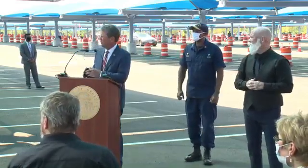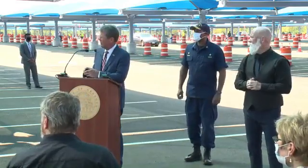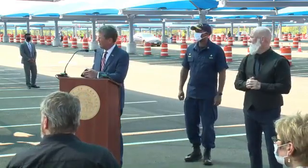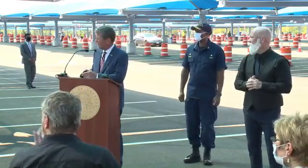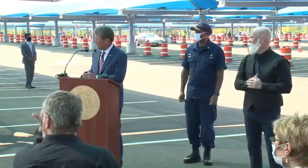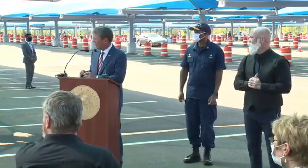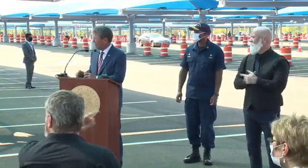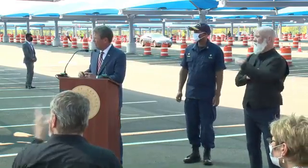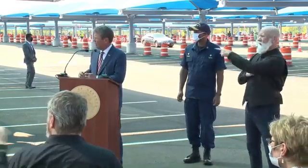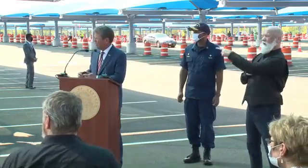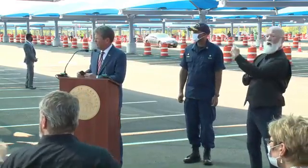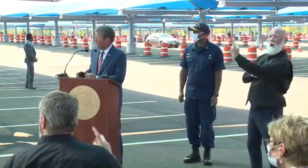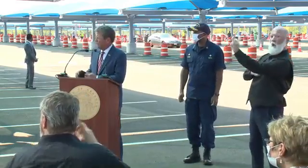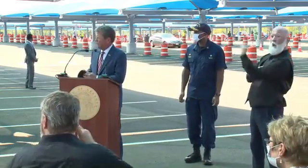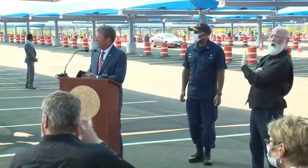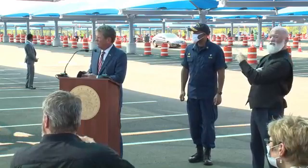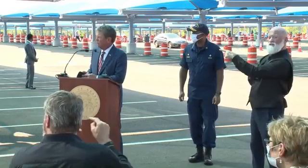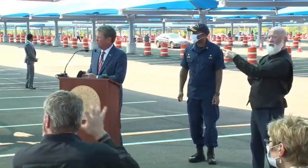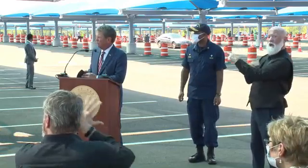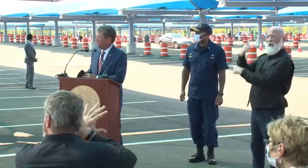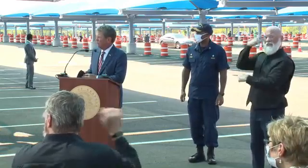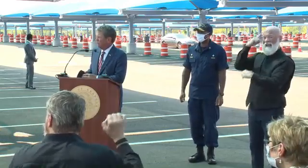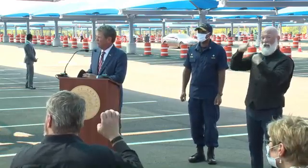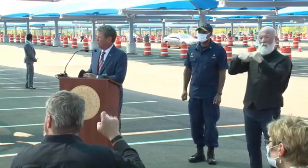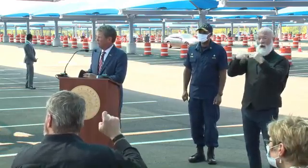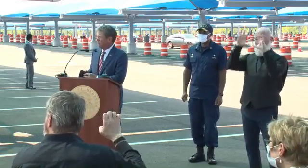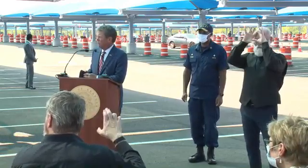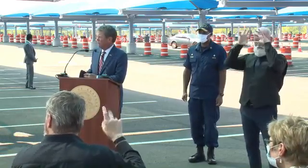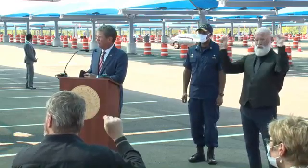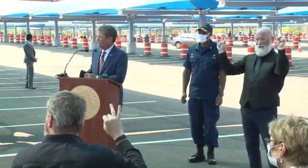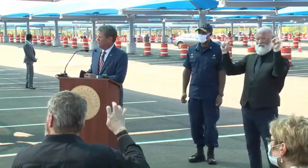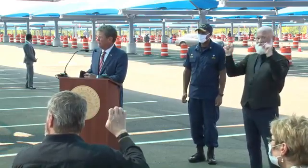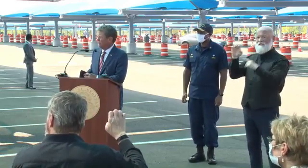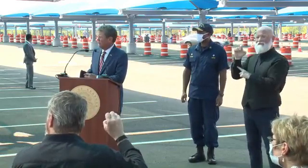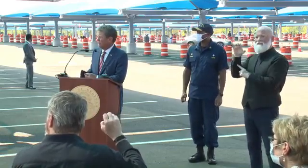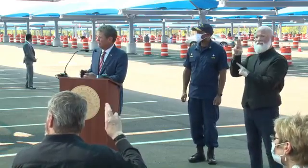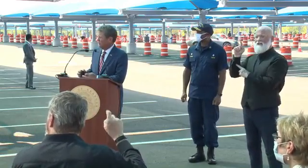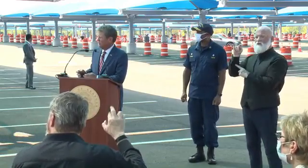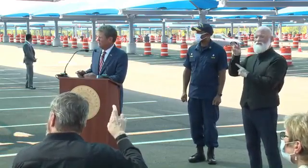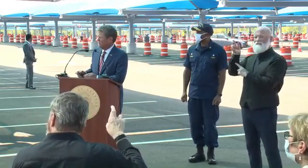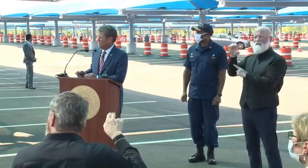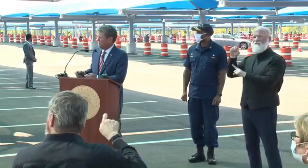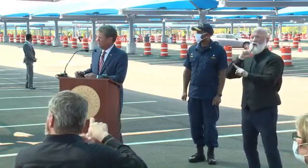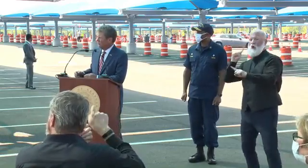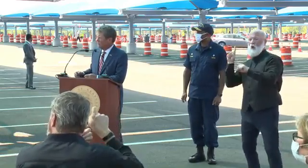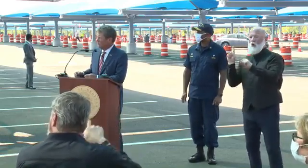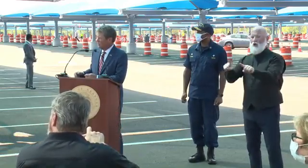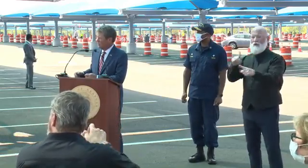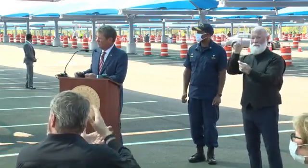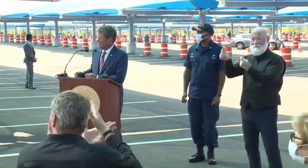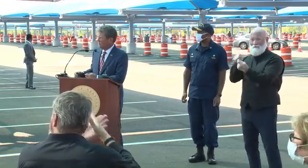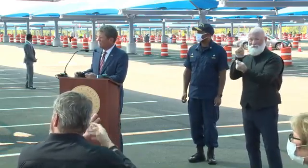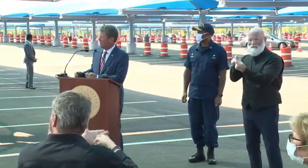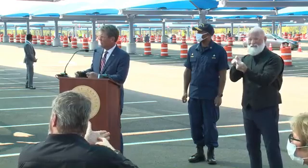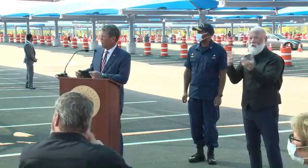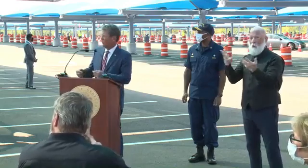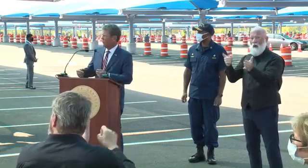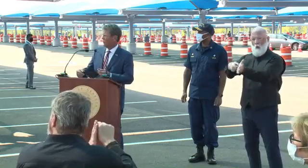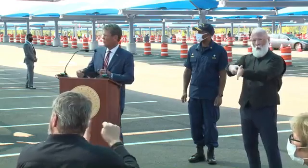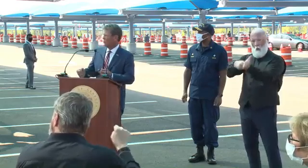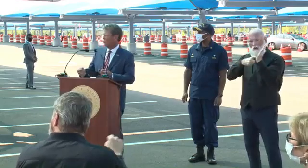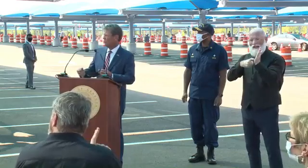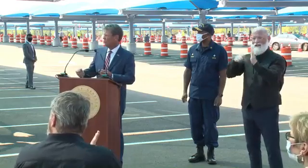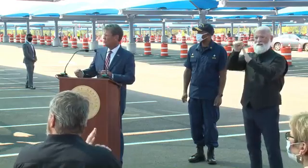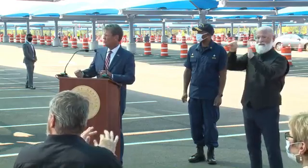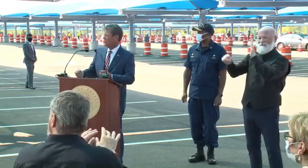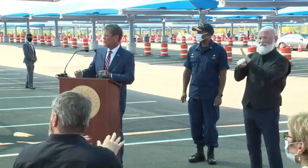What do you think about the President's executive order extending unemployment benefits, and specifically the provision that would require states to chip in a quarter of